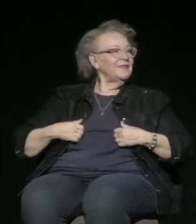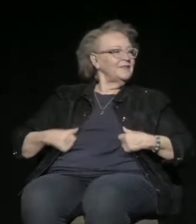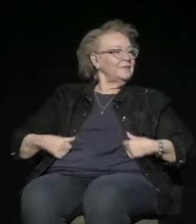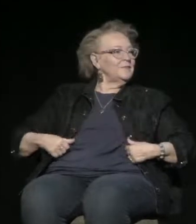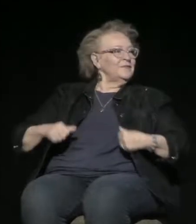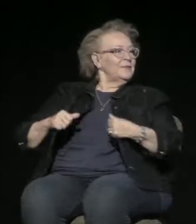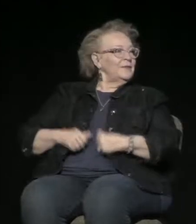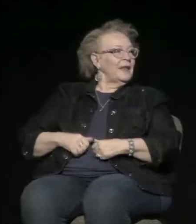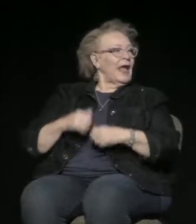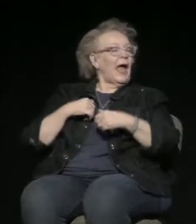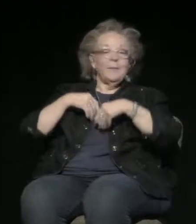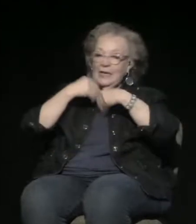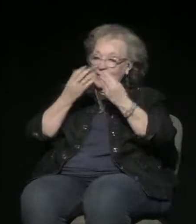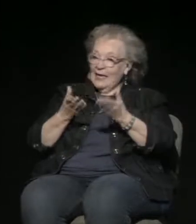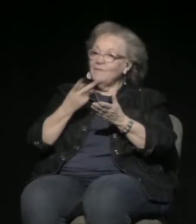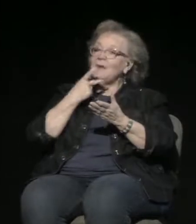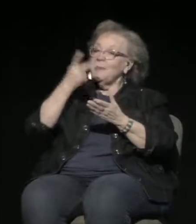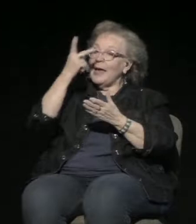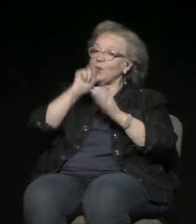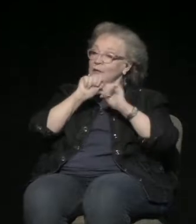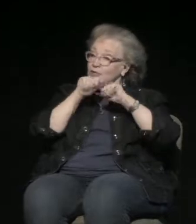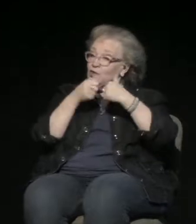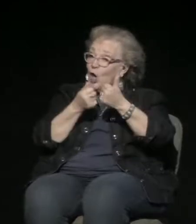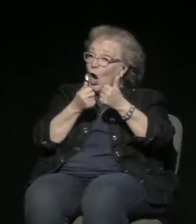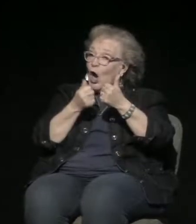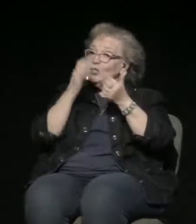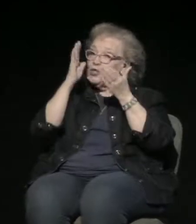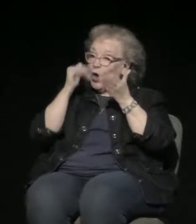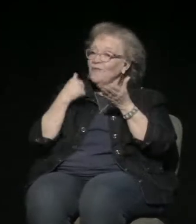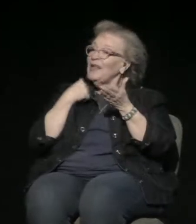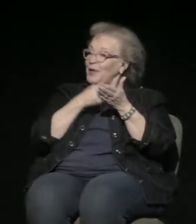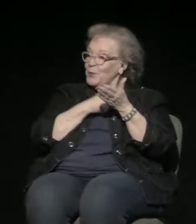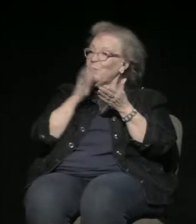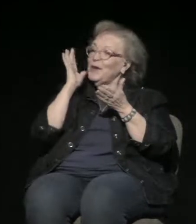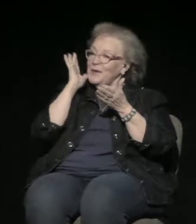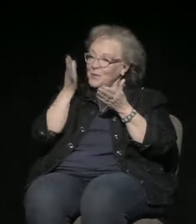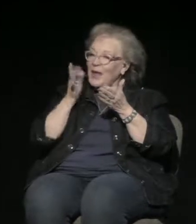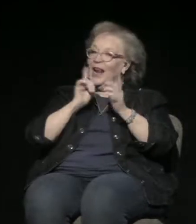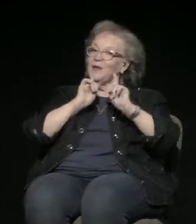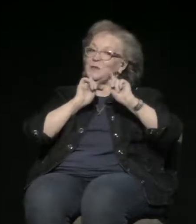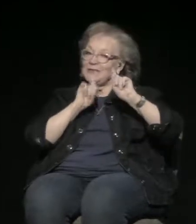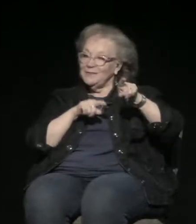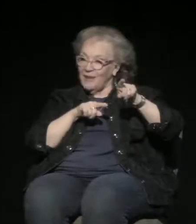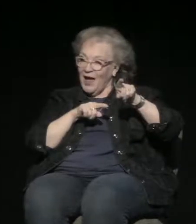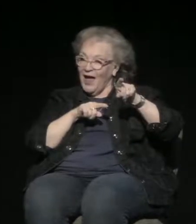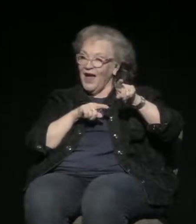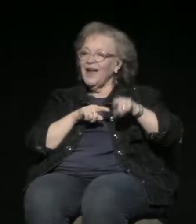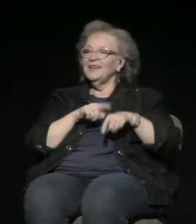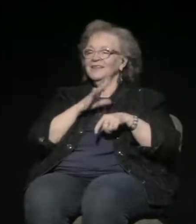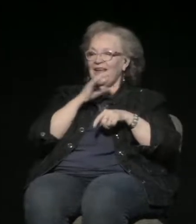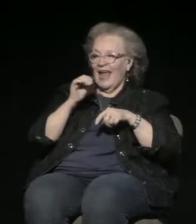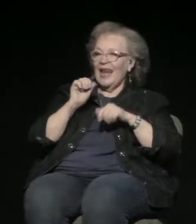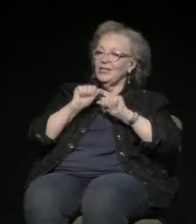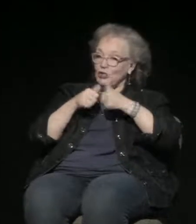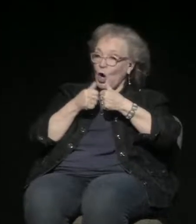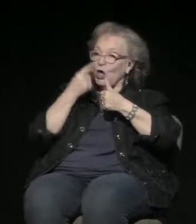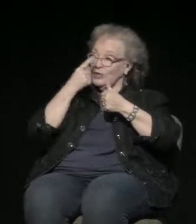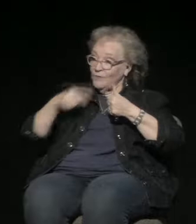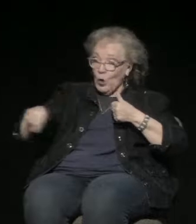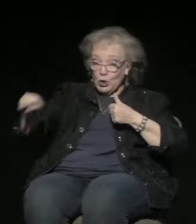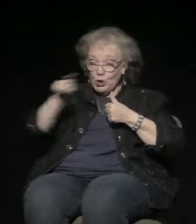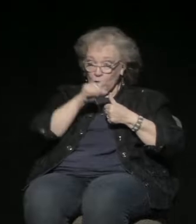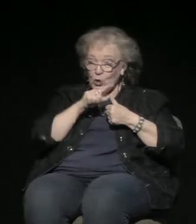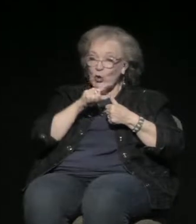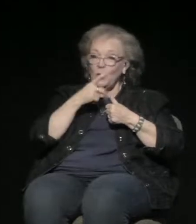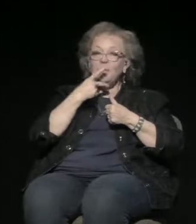Well fellowship I'm gonna give our parents a charge And they're gonna hopefully say we will In response to that And then I'm gonna give you a charge In just a moment And as I'm giving you a